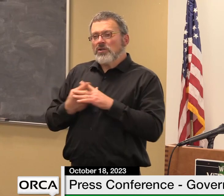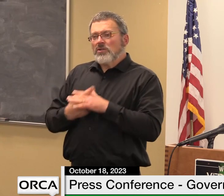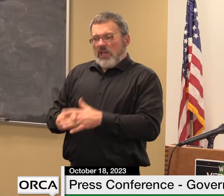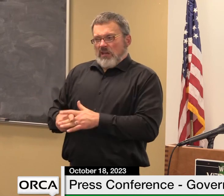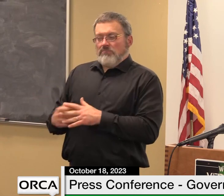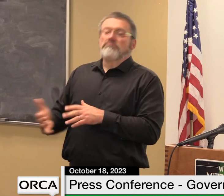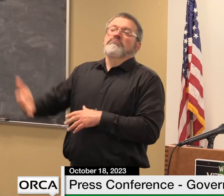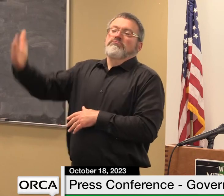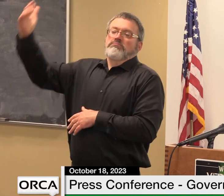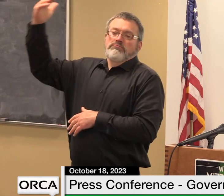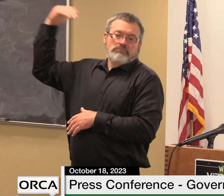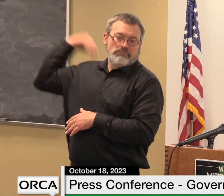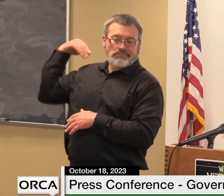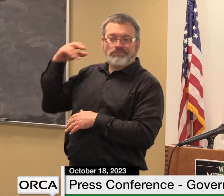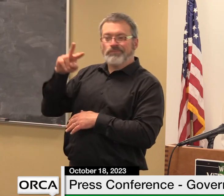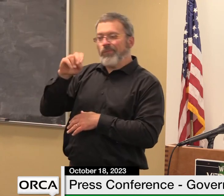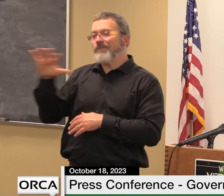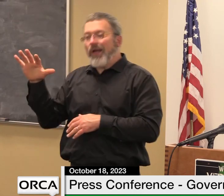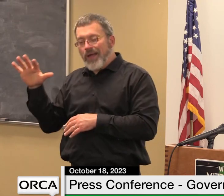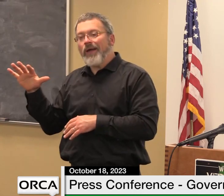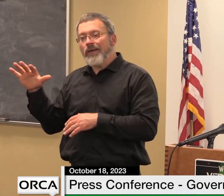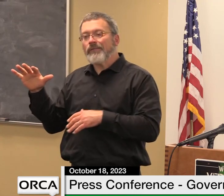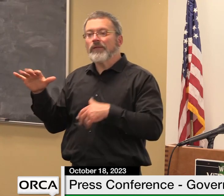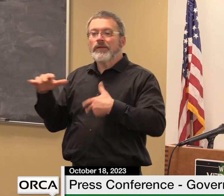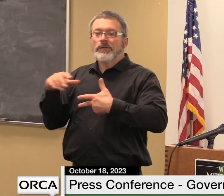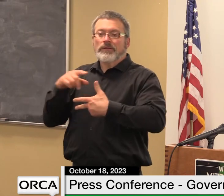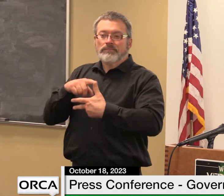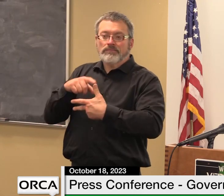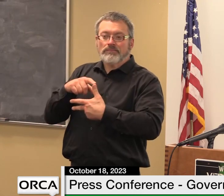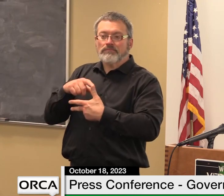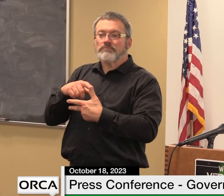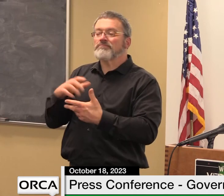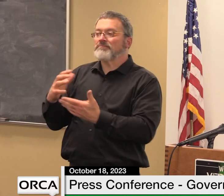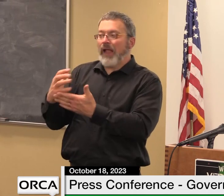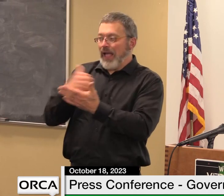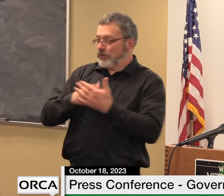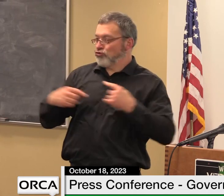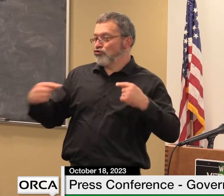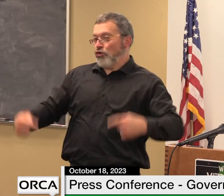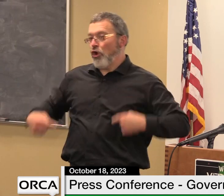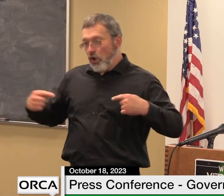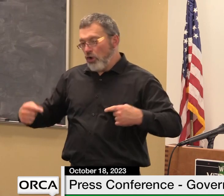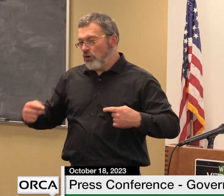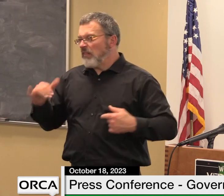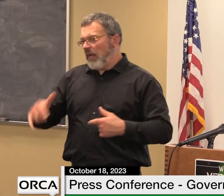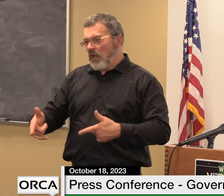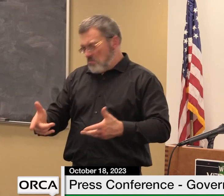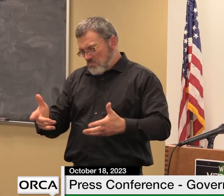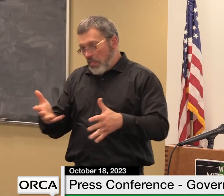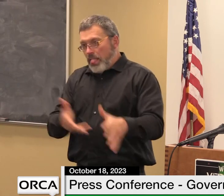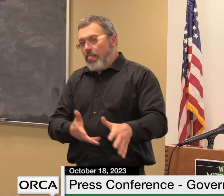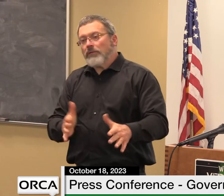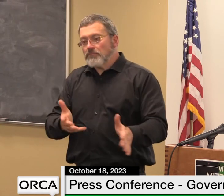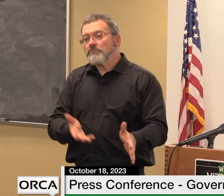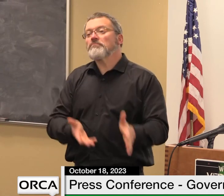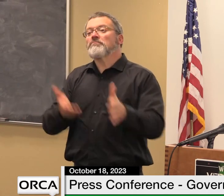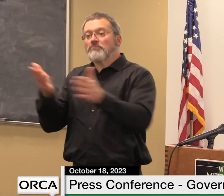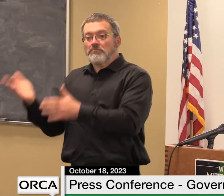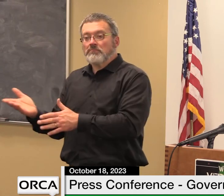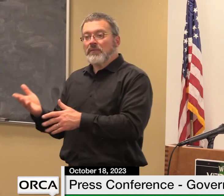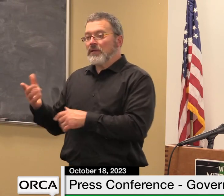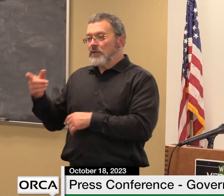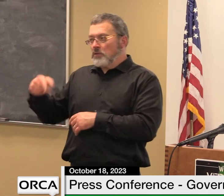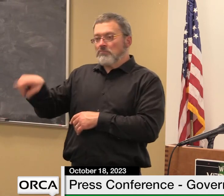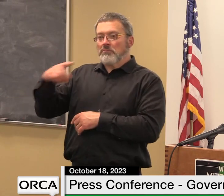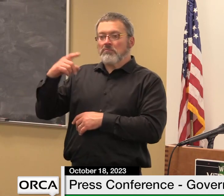with three goals: to collect perfectly good tires no longer in use and make them available to those in need for pennies